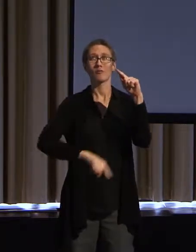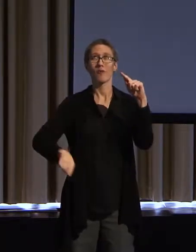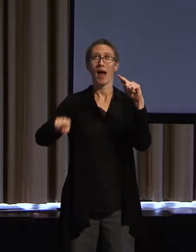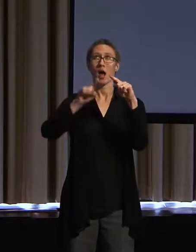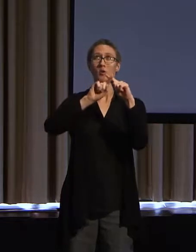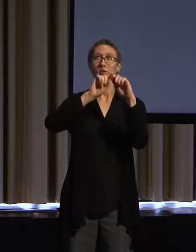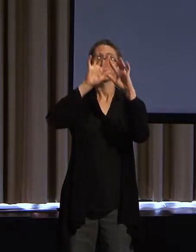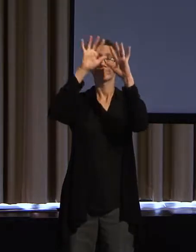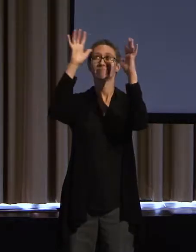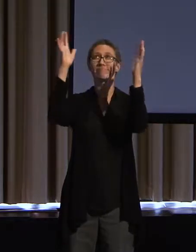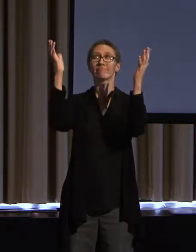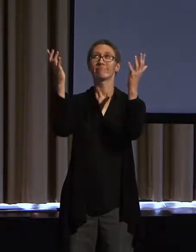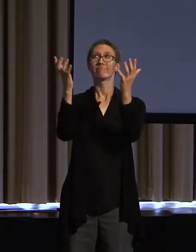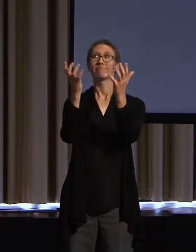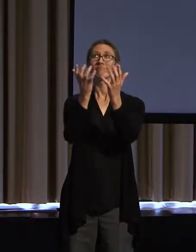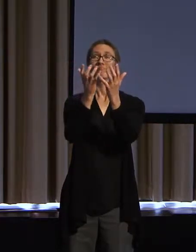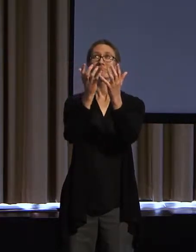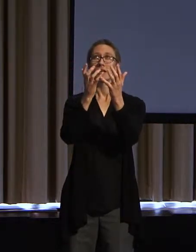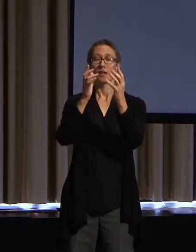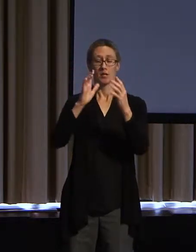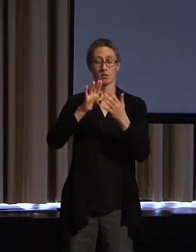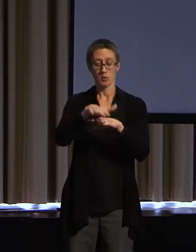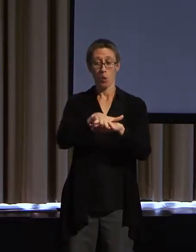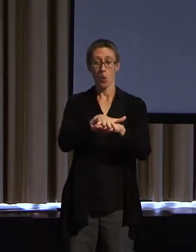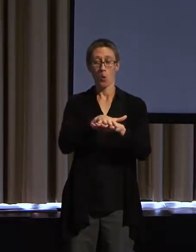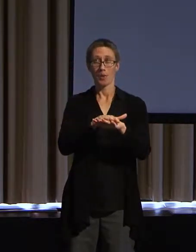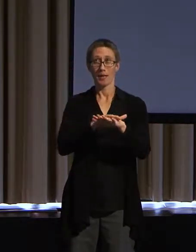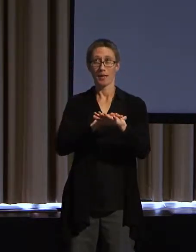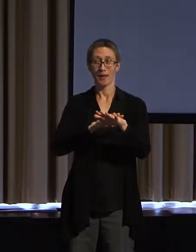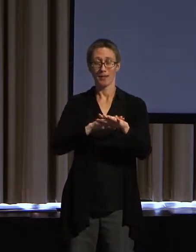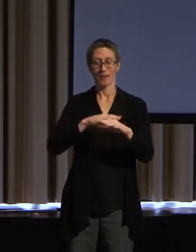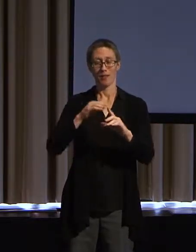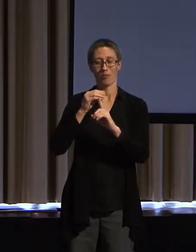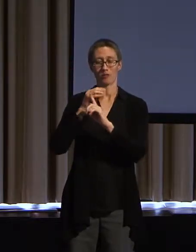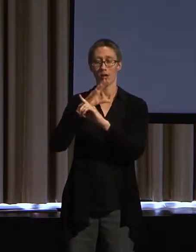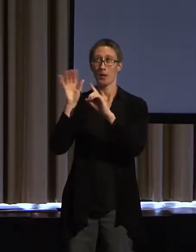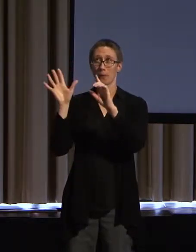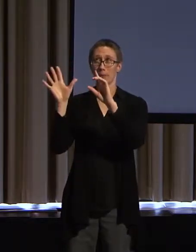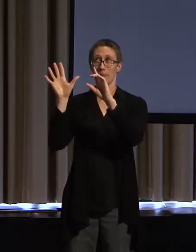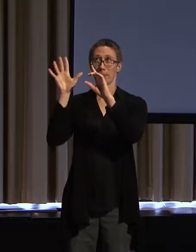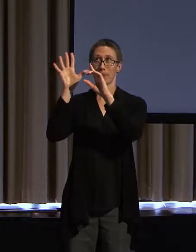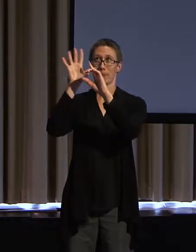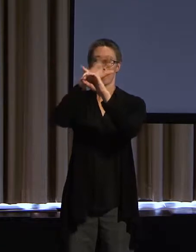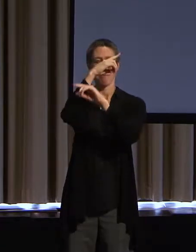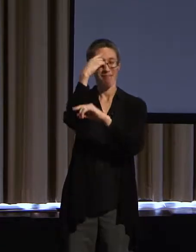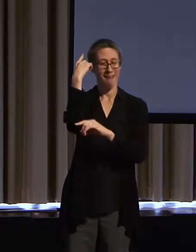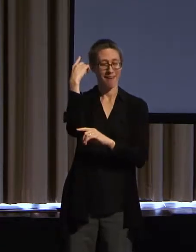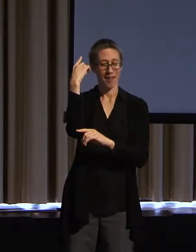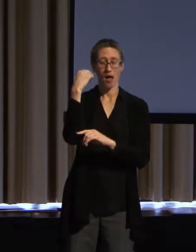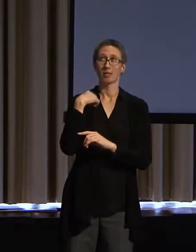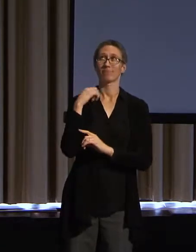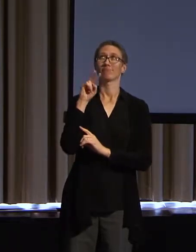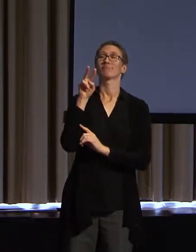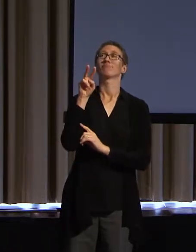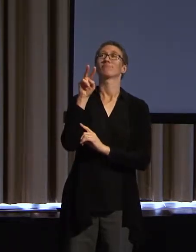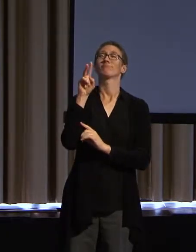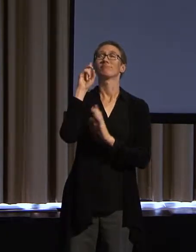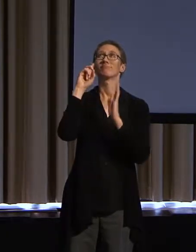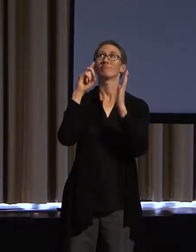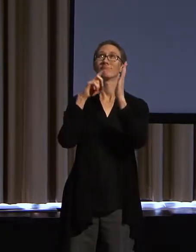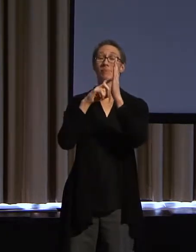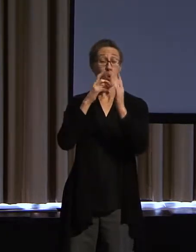earth swallows her light. I am witness to her surrender. Watching Grandmother Moon surrender